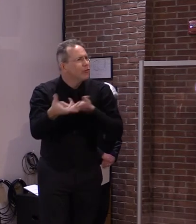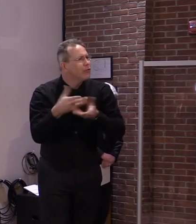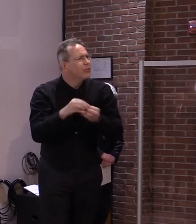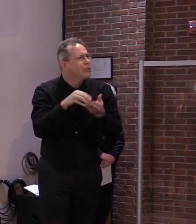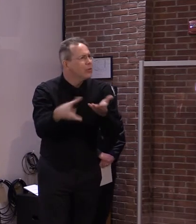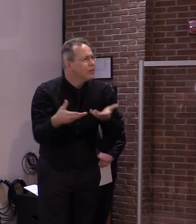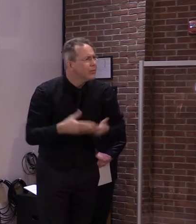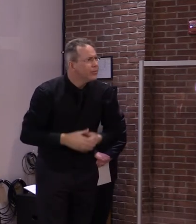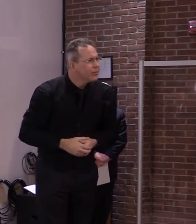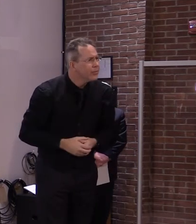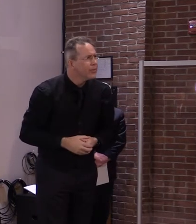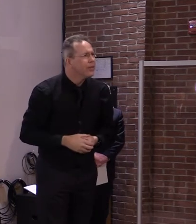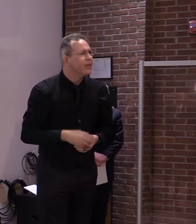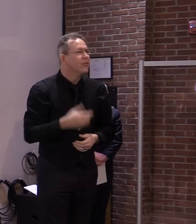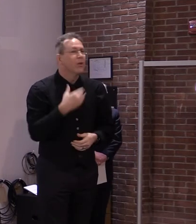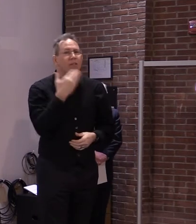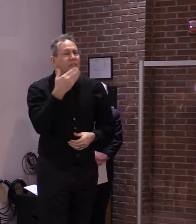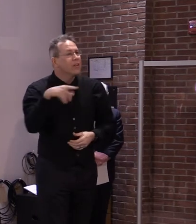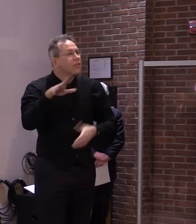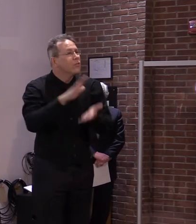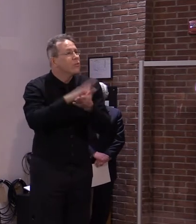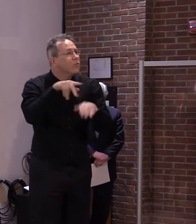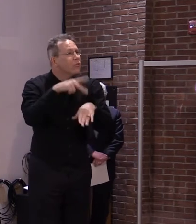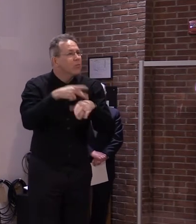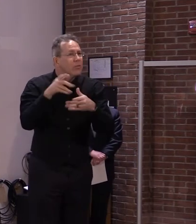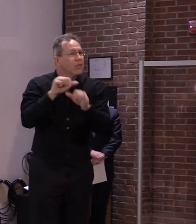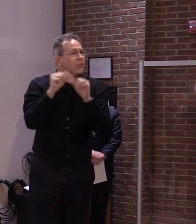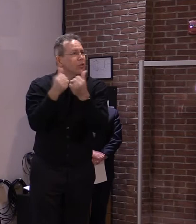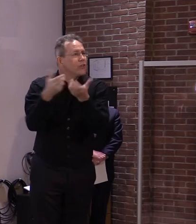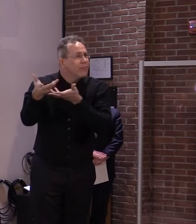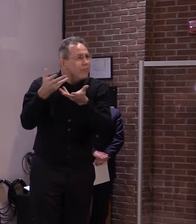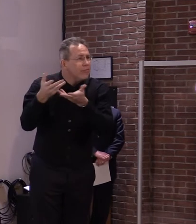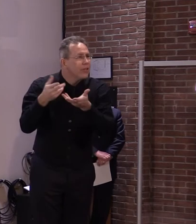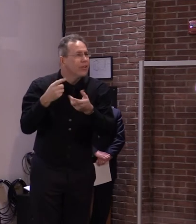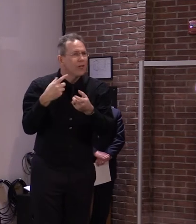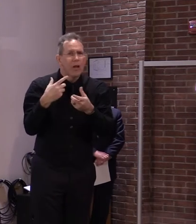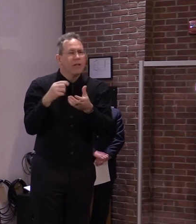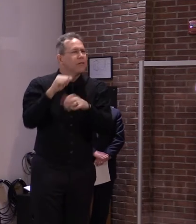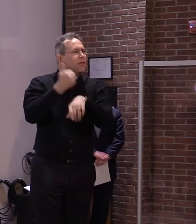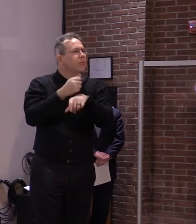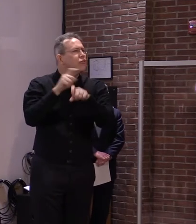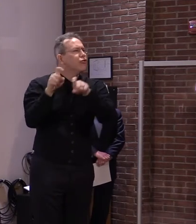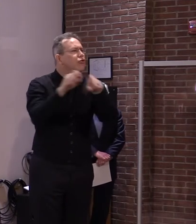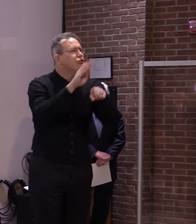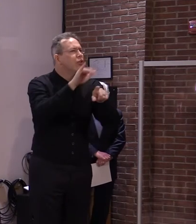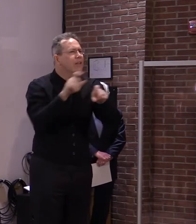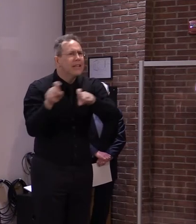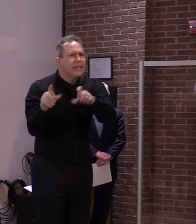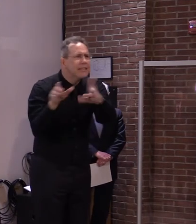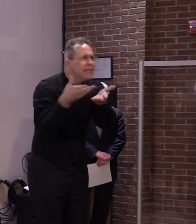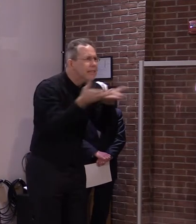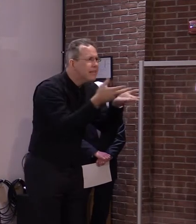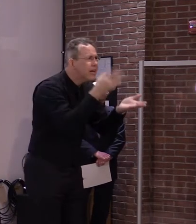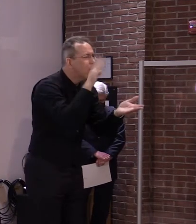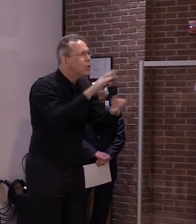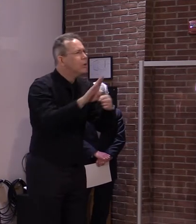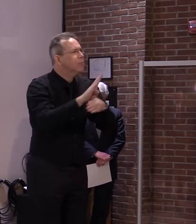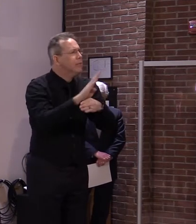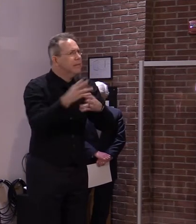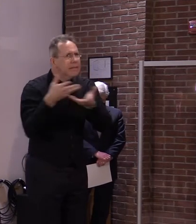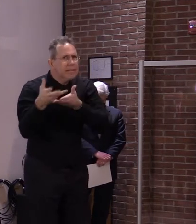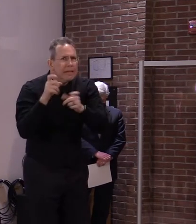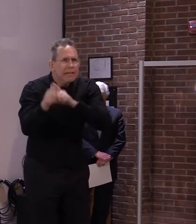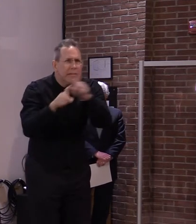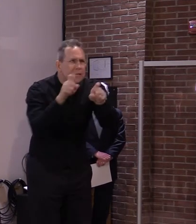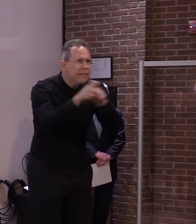association for sending out the survey for the principals who took time out of their exceedingly busy schedules to share their comments i think their comments are useful in